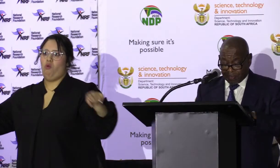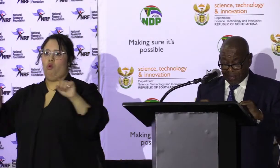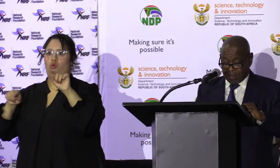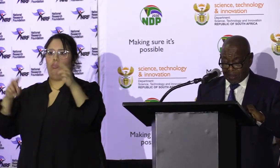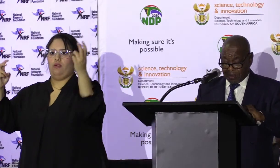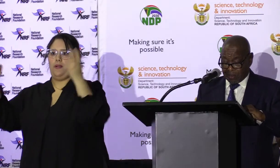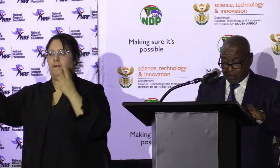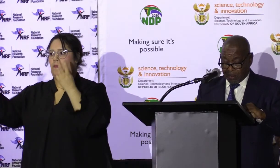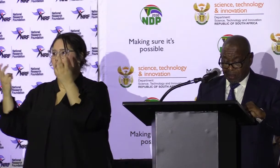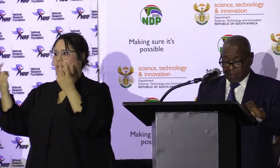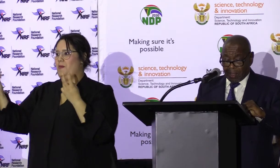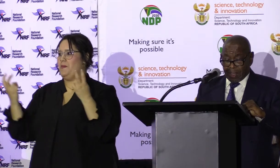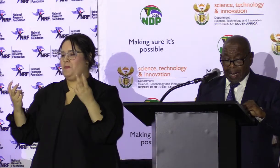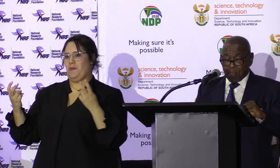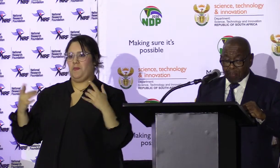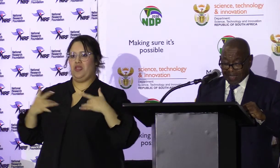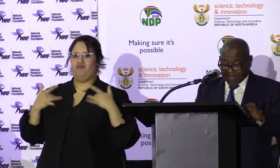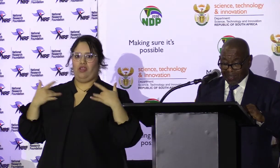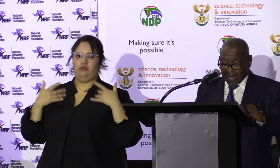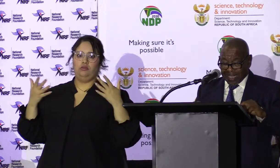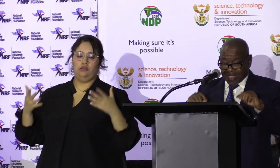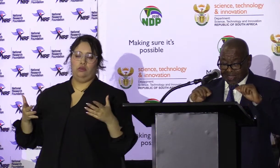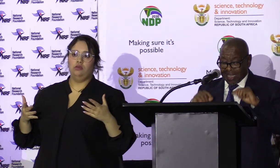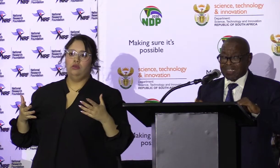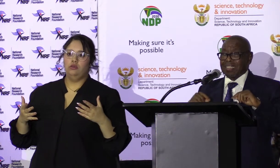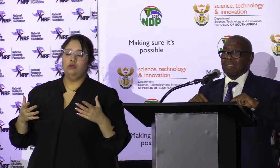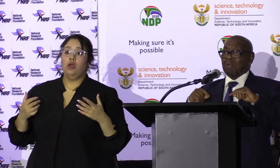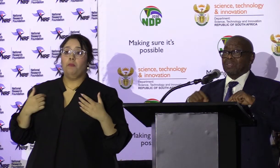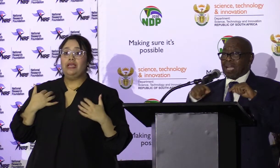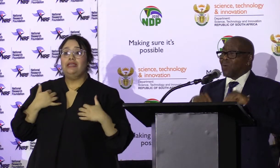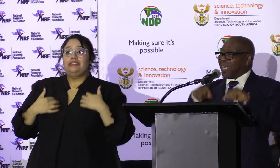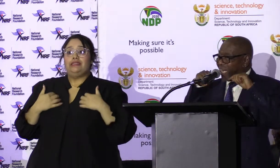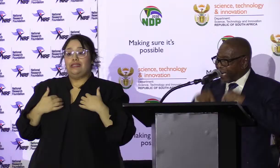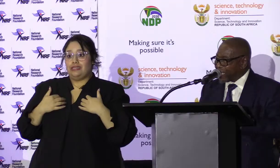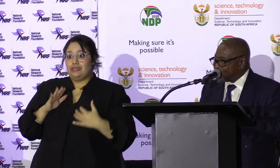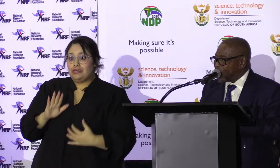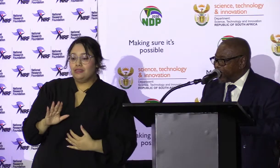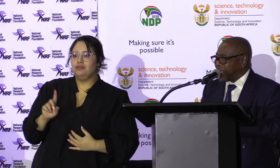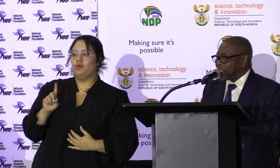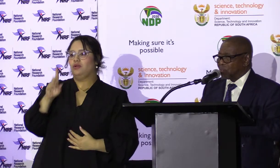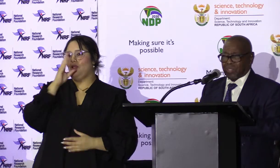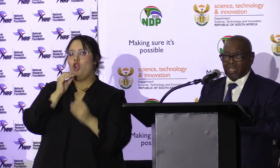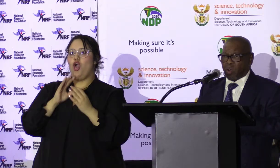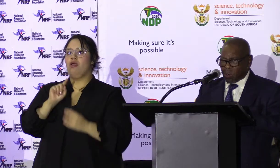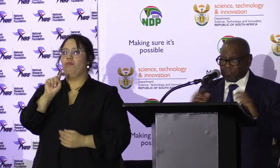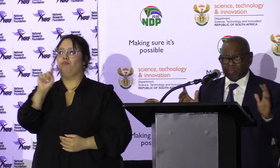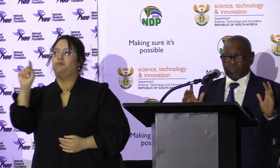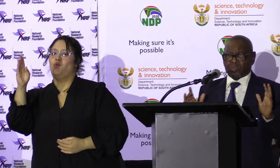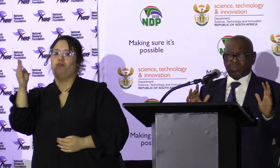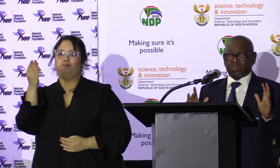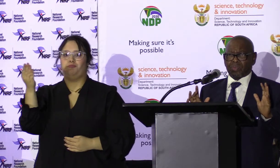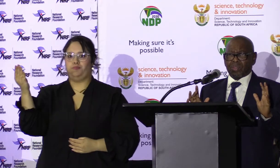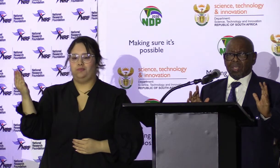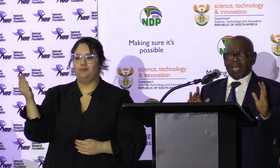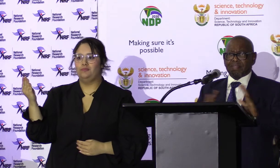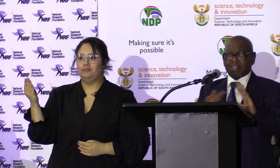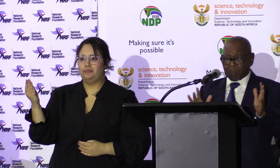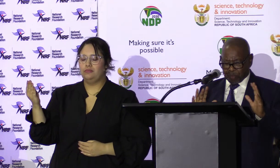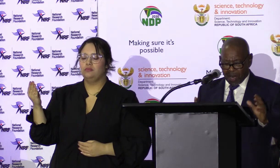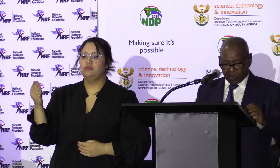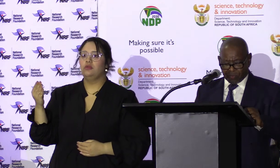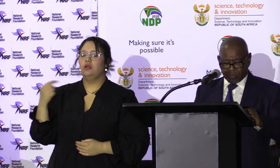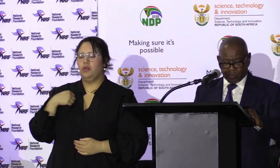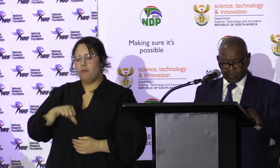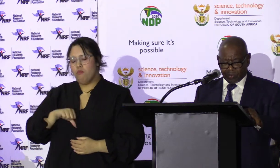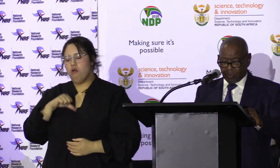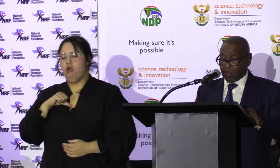attend this event. I'm particularly excited about our learners who are here today, all of you. I'm